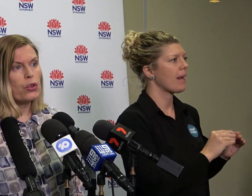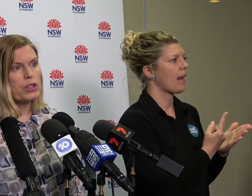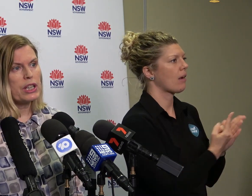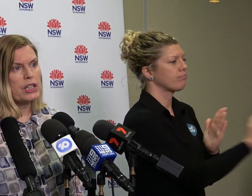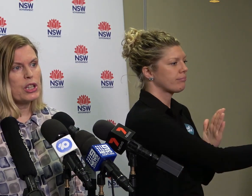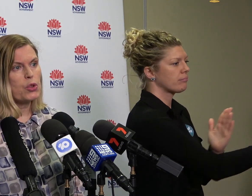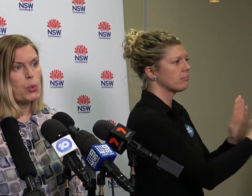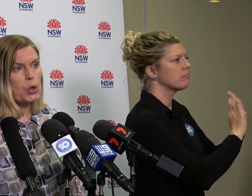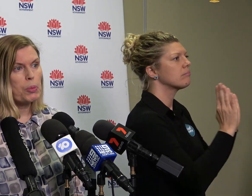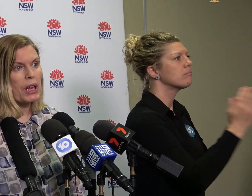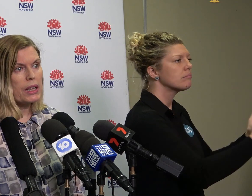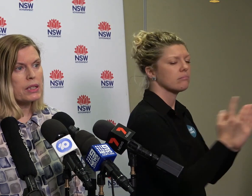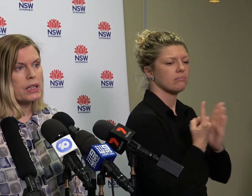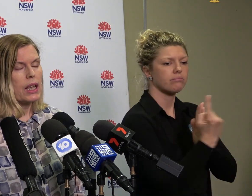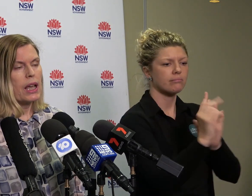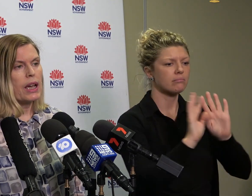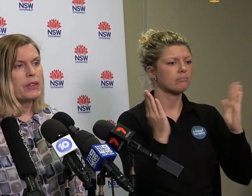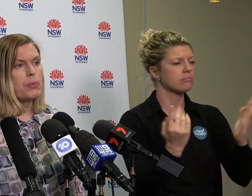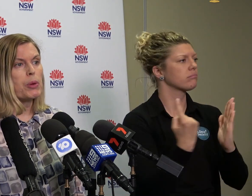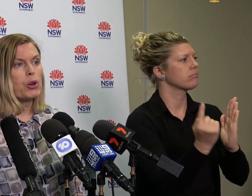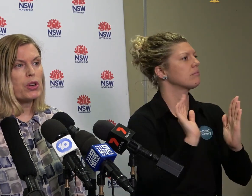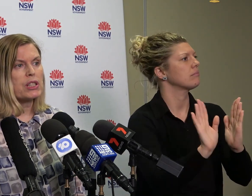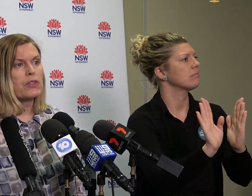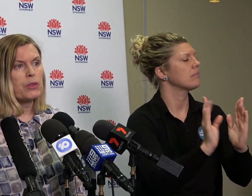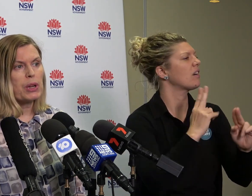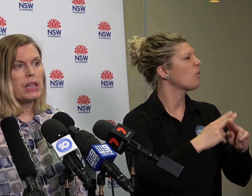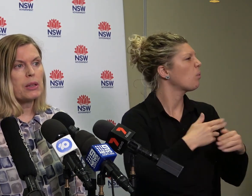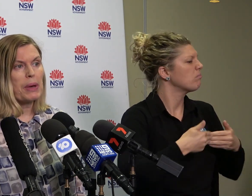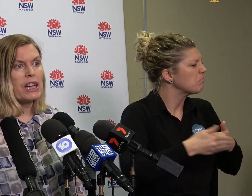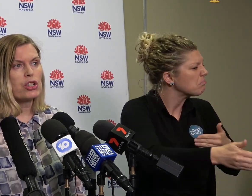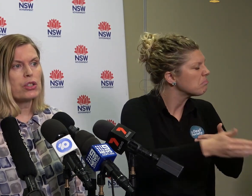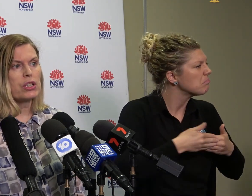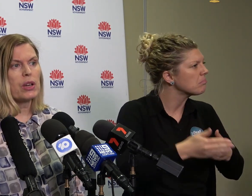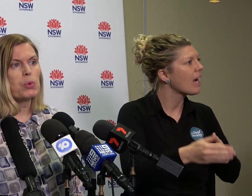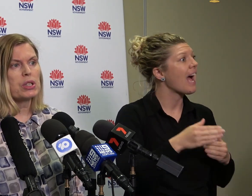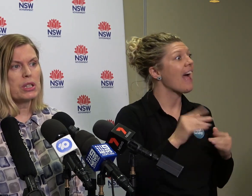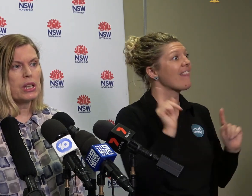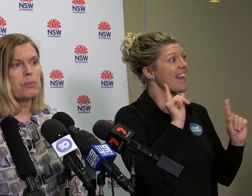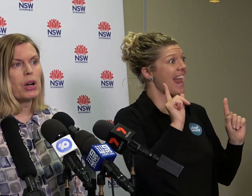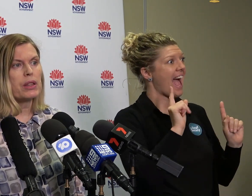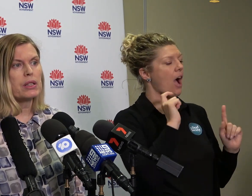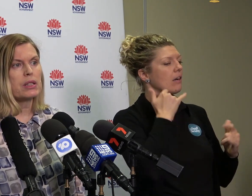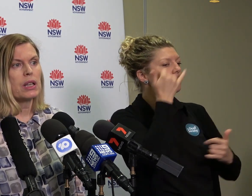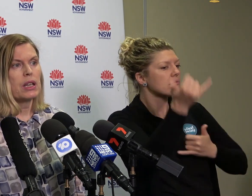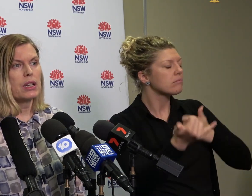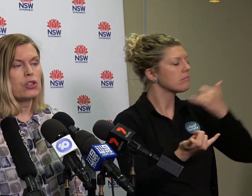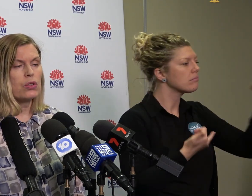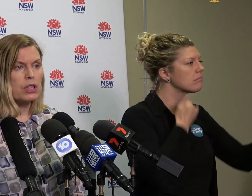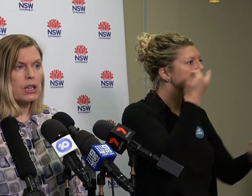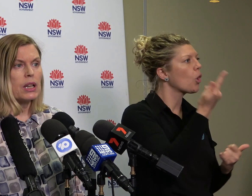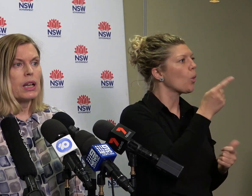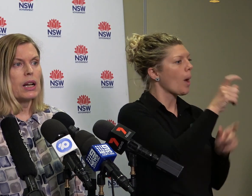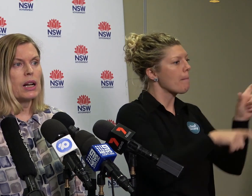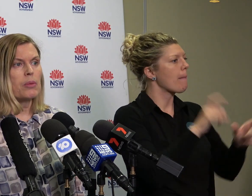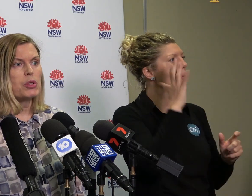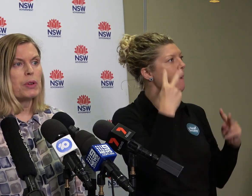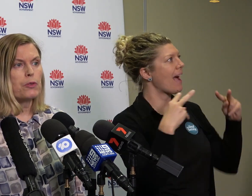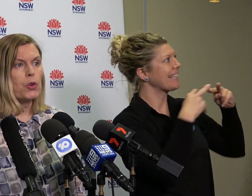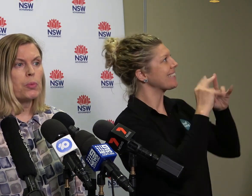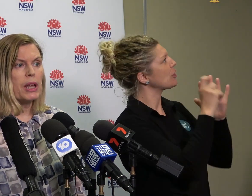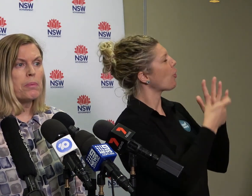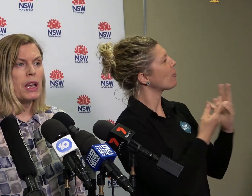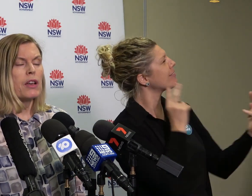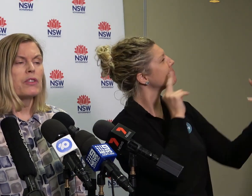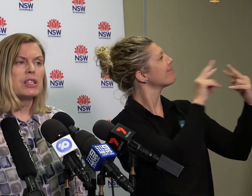are no longer attending the workplace. And then we're progressively bringing the patients that were seen by this doctor